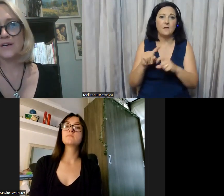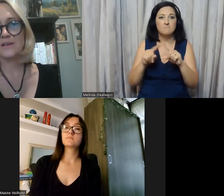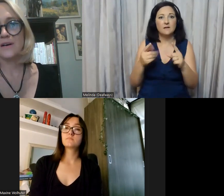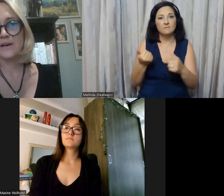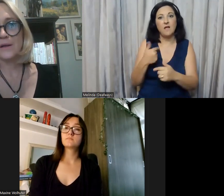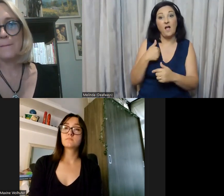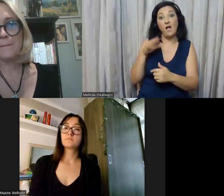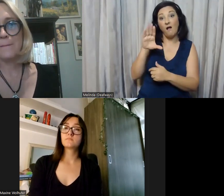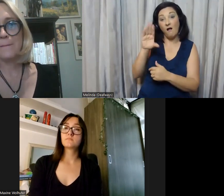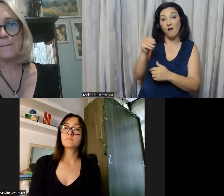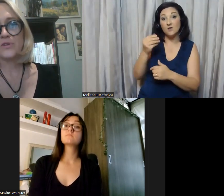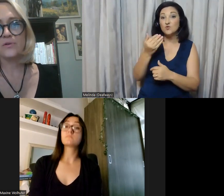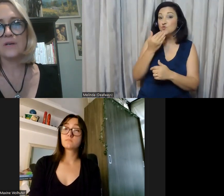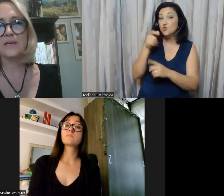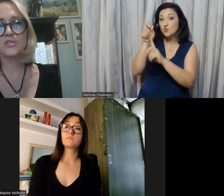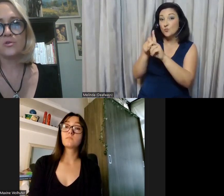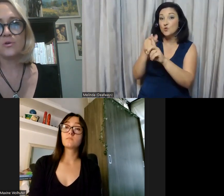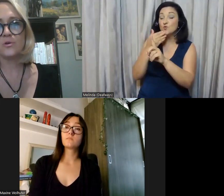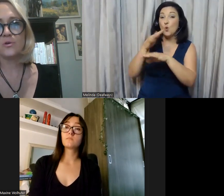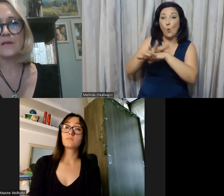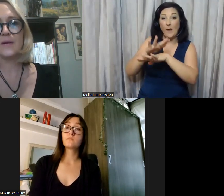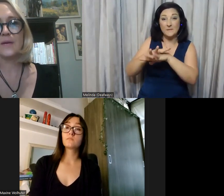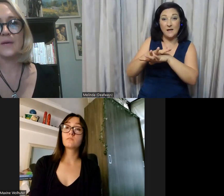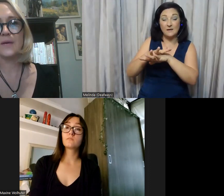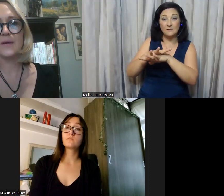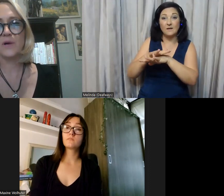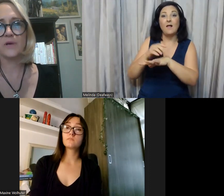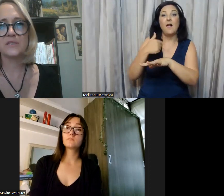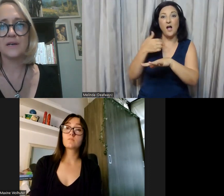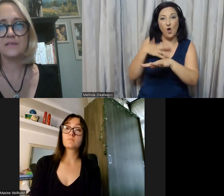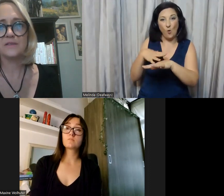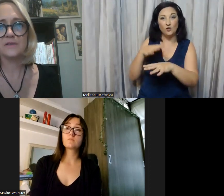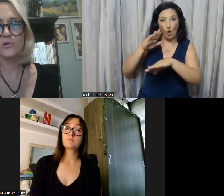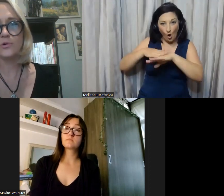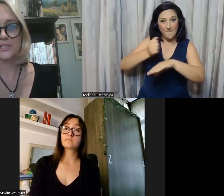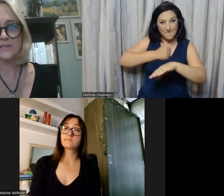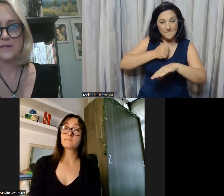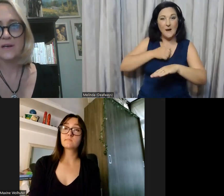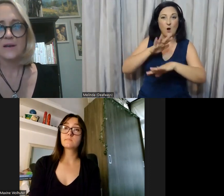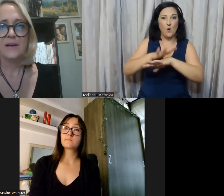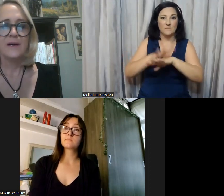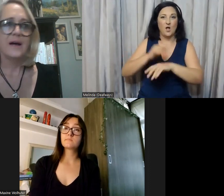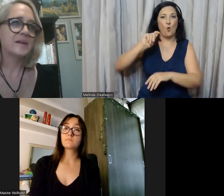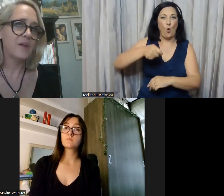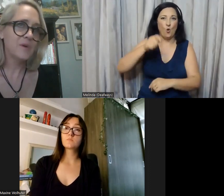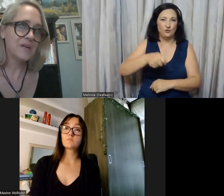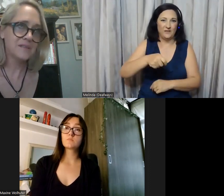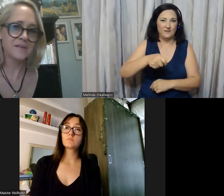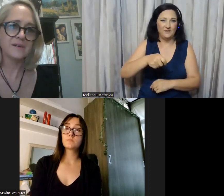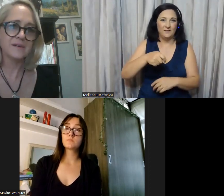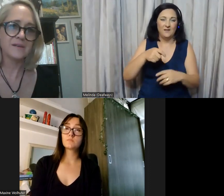website guy to install an app on my website for auctions. And now I'm a